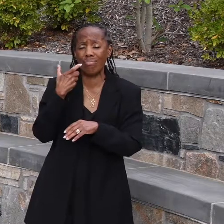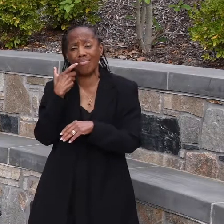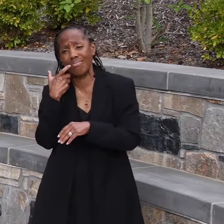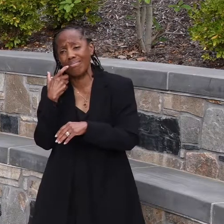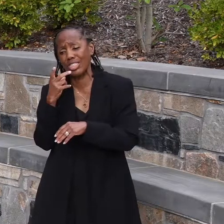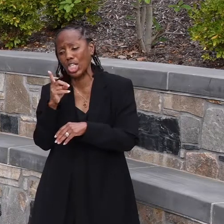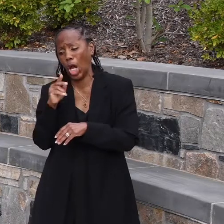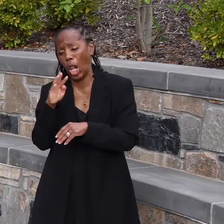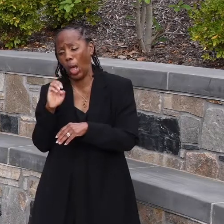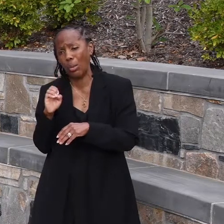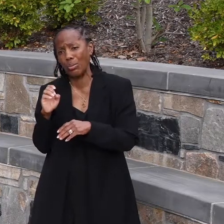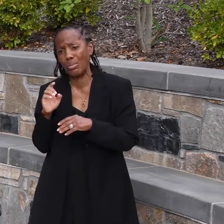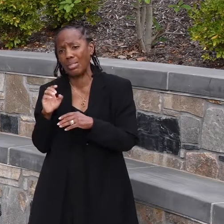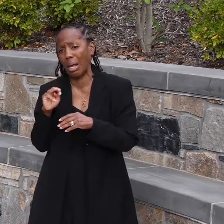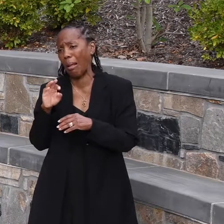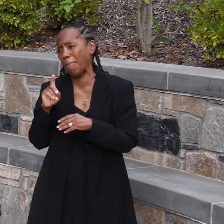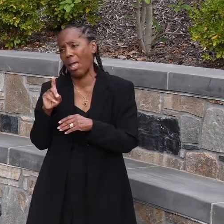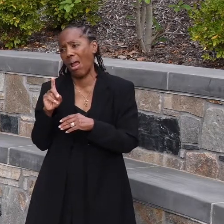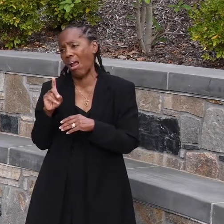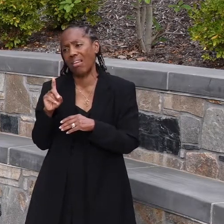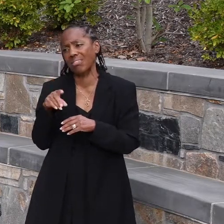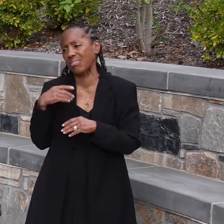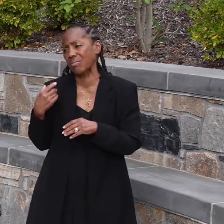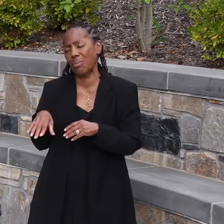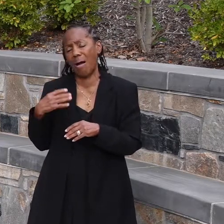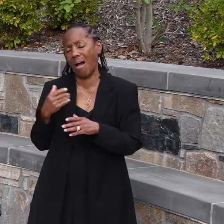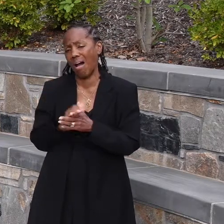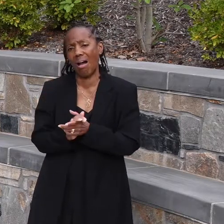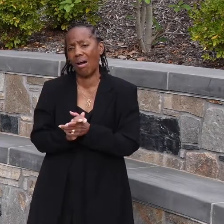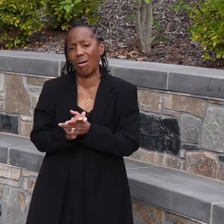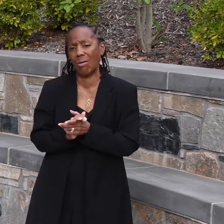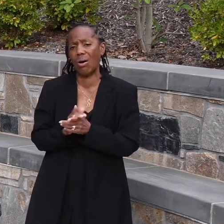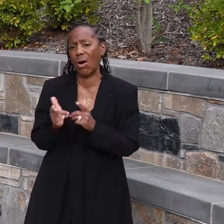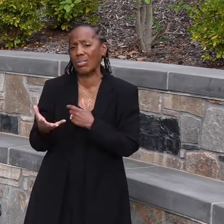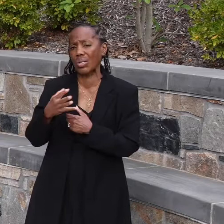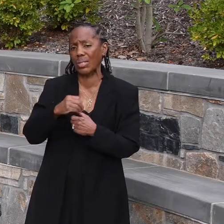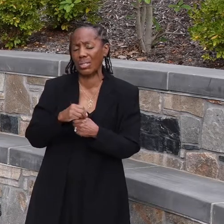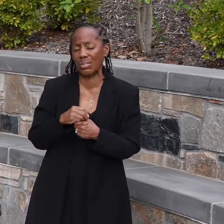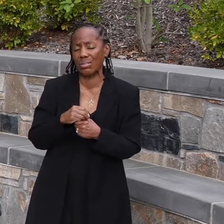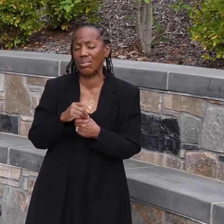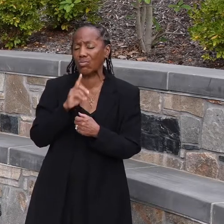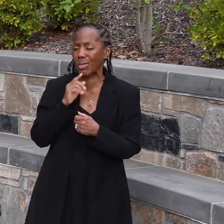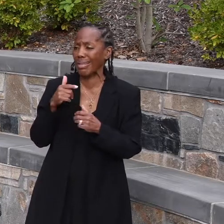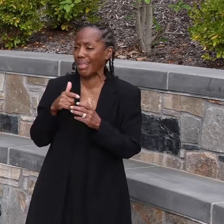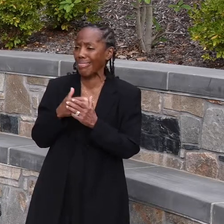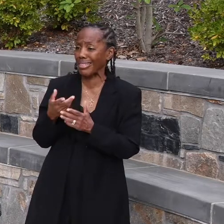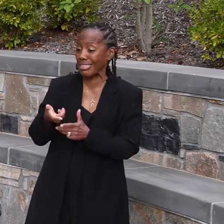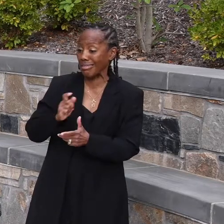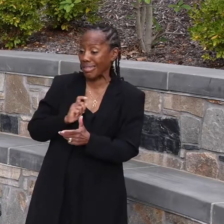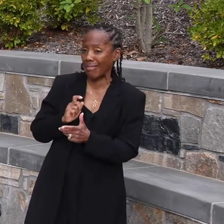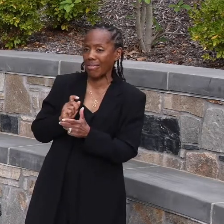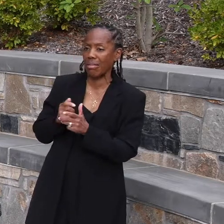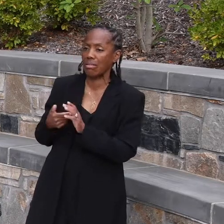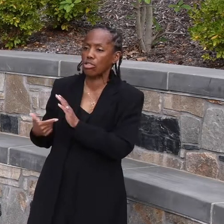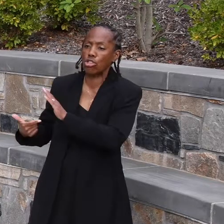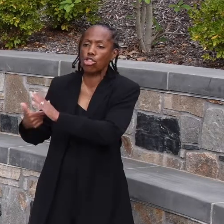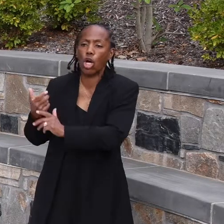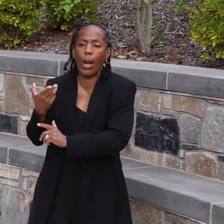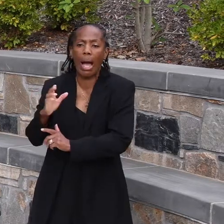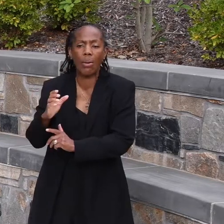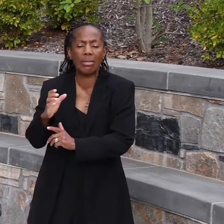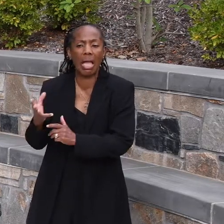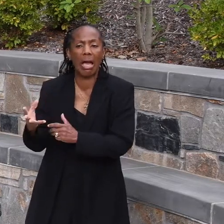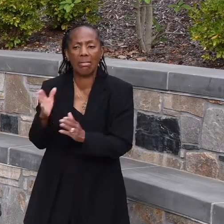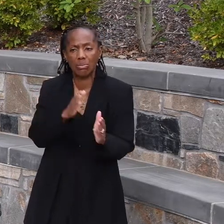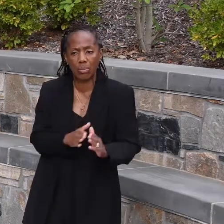think Maryland wasn't spared either. And so I think this only goes to show that the county is prepared to embark on this